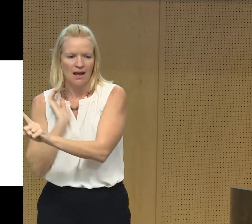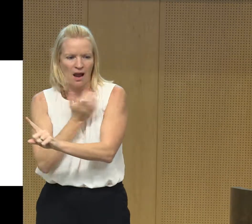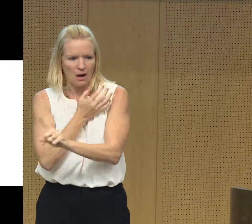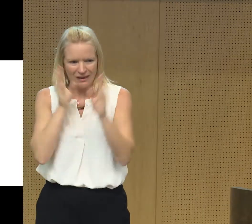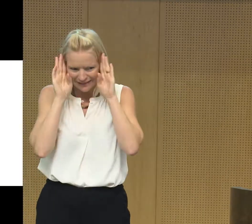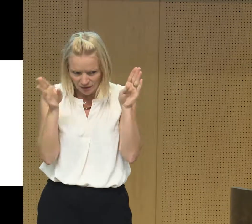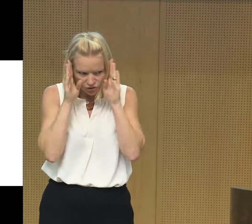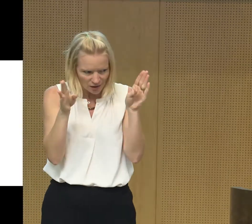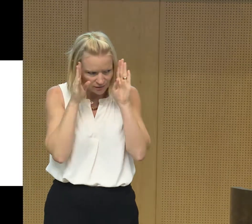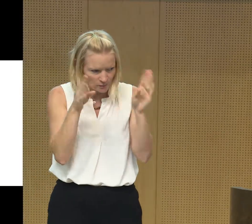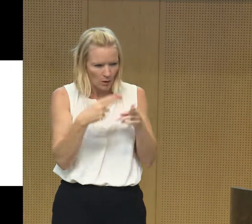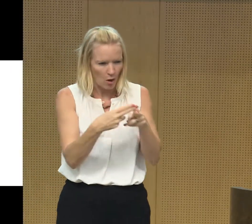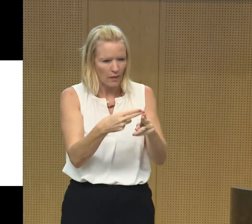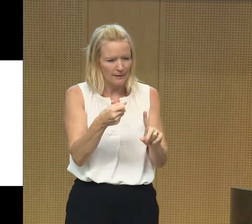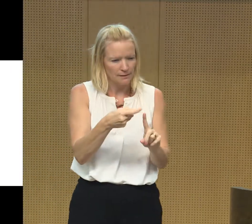We can learn about